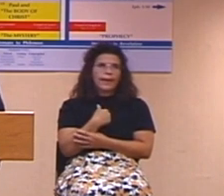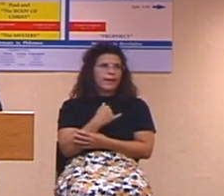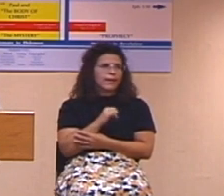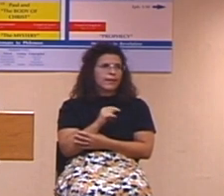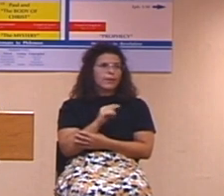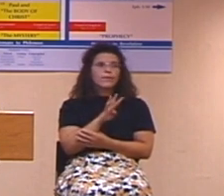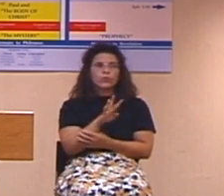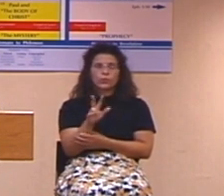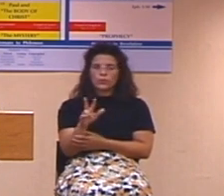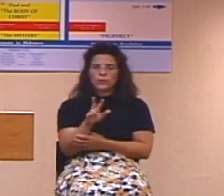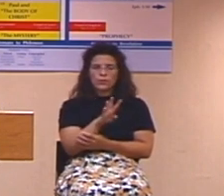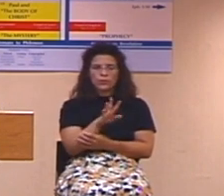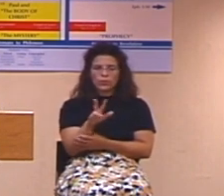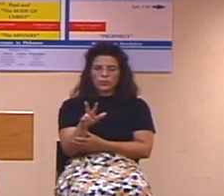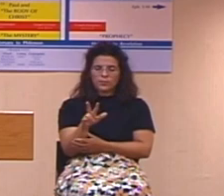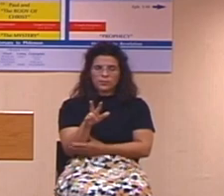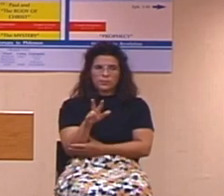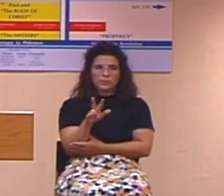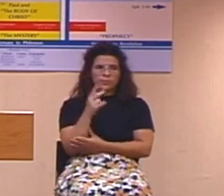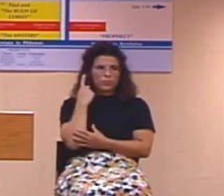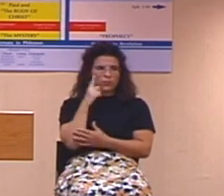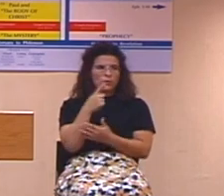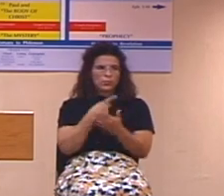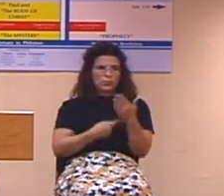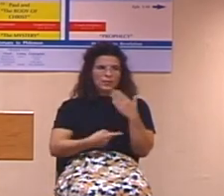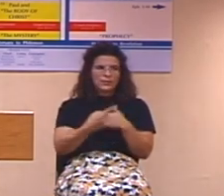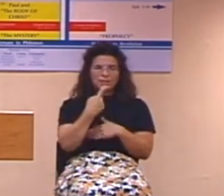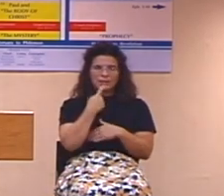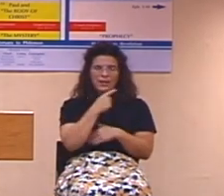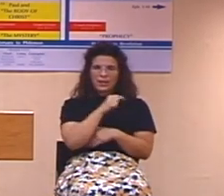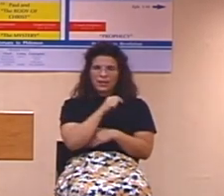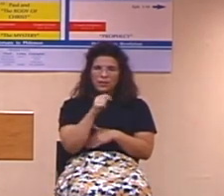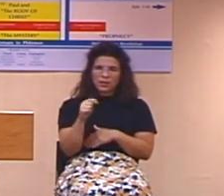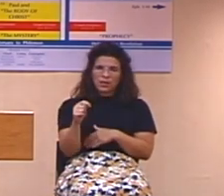Verse 3. What do we learn? For what saith the...